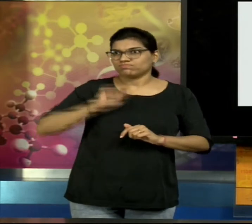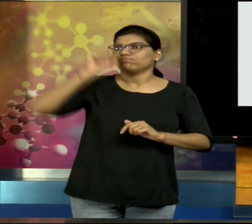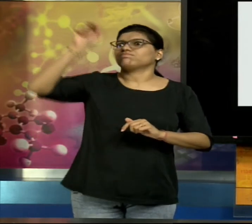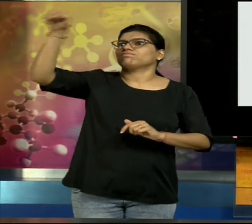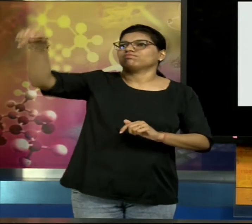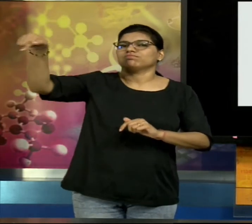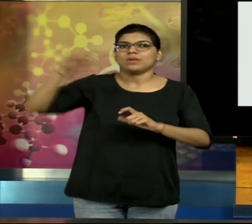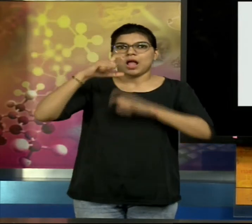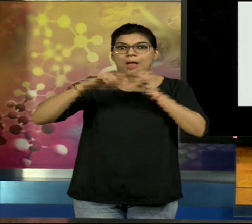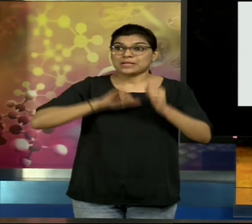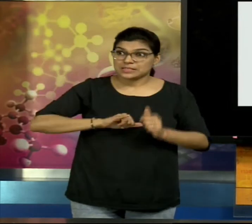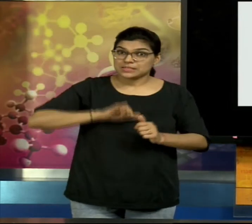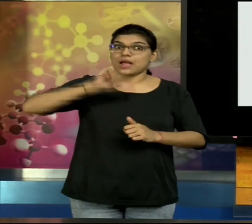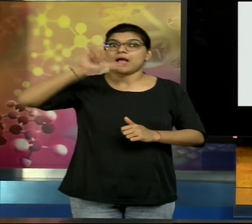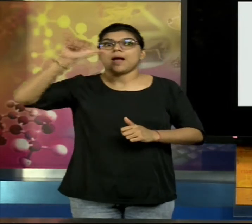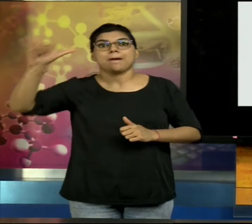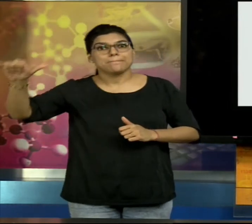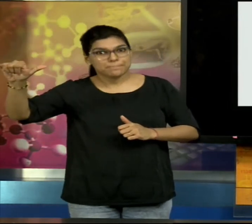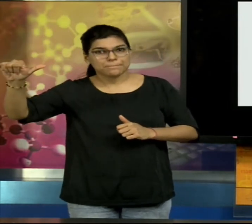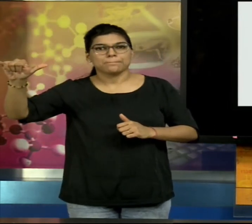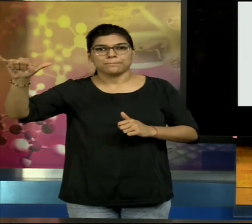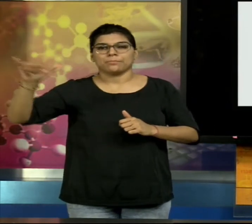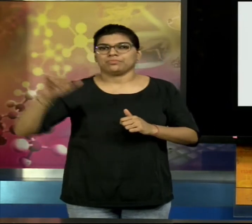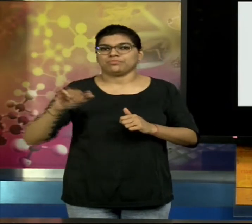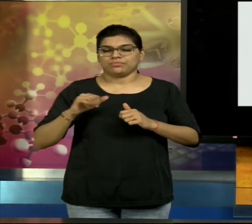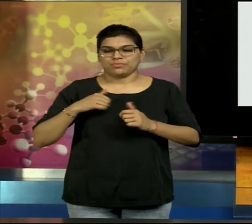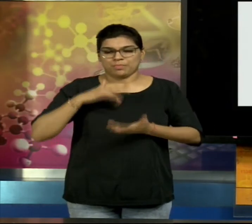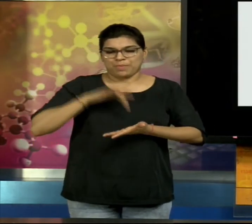different franchises opened by the same companies.